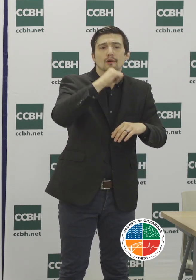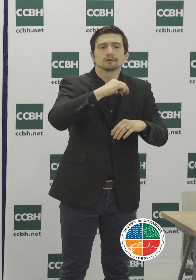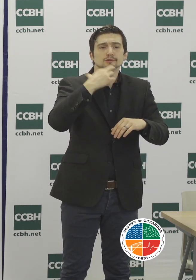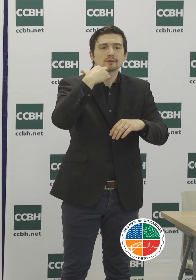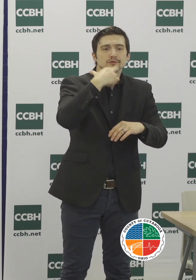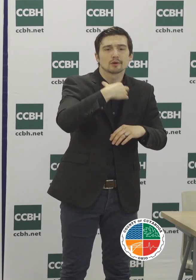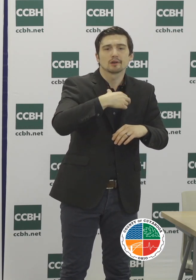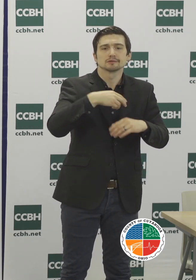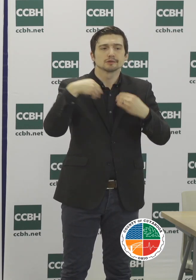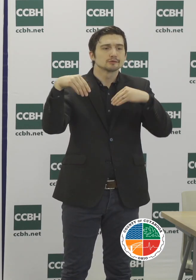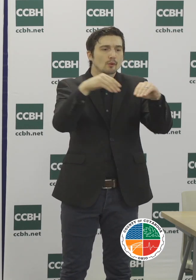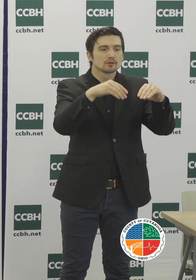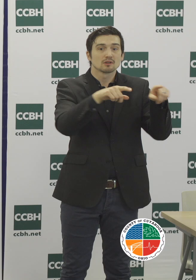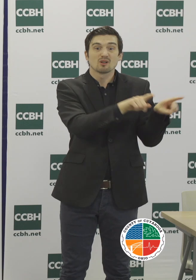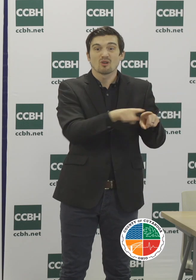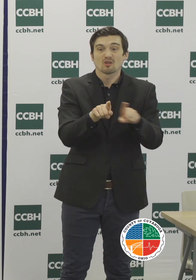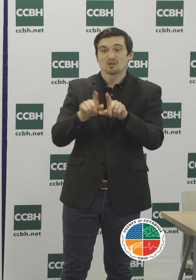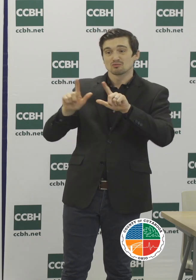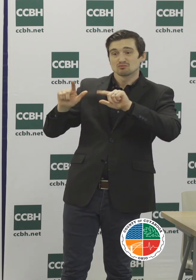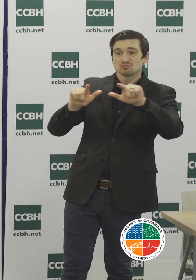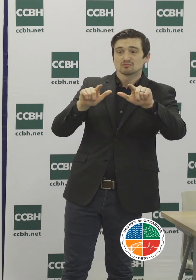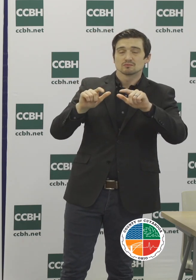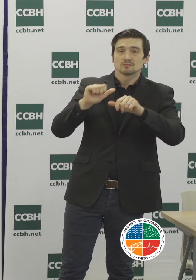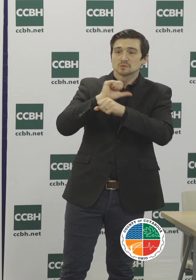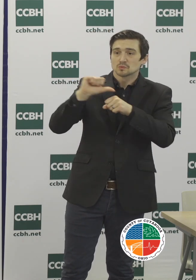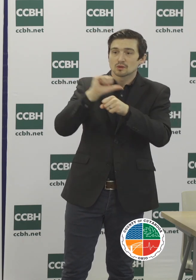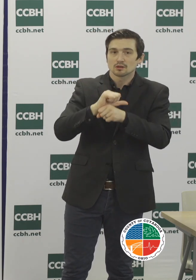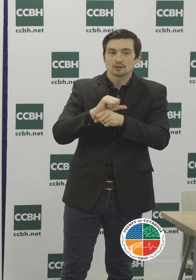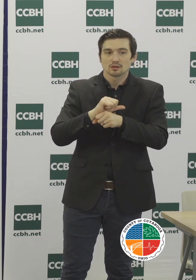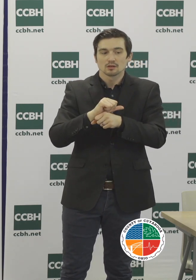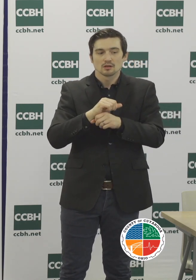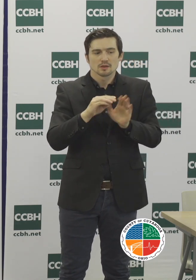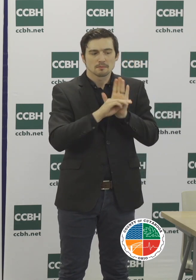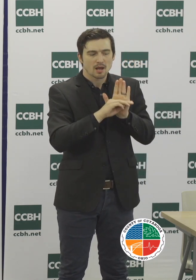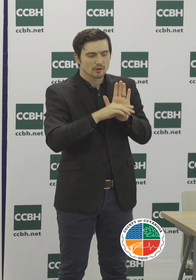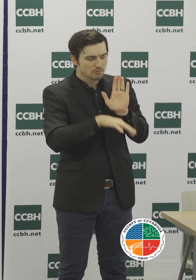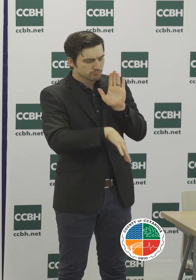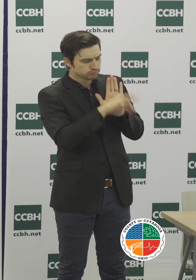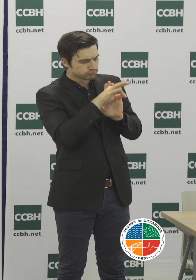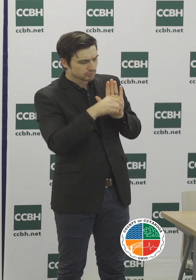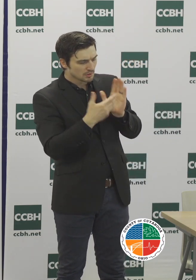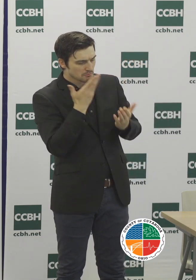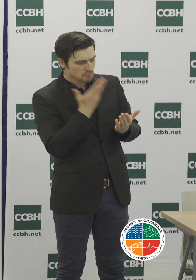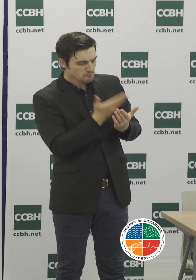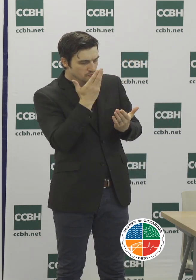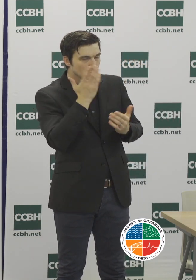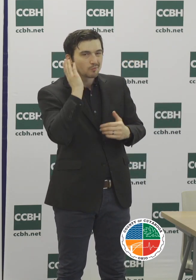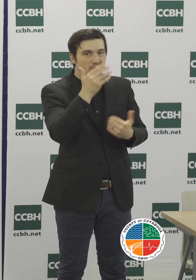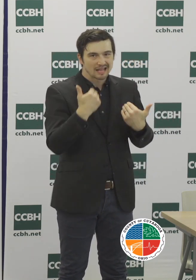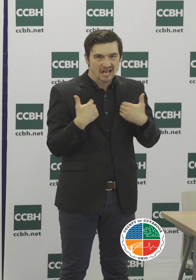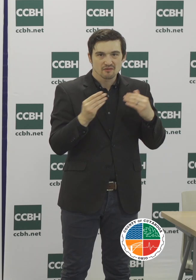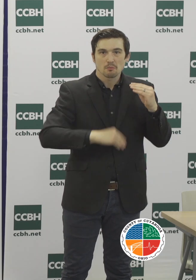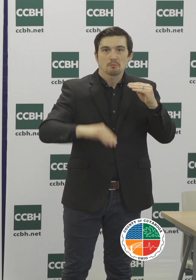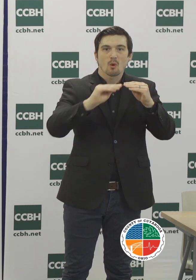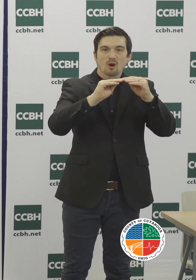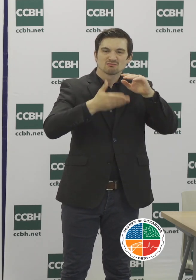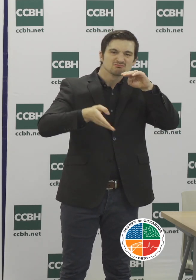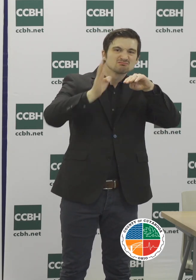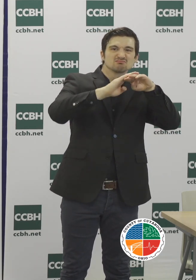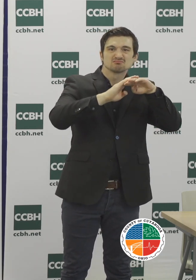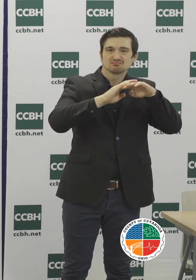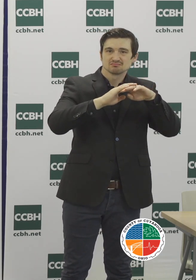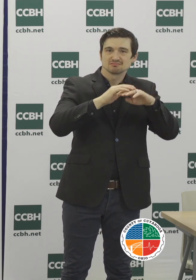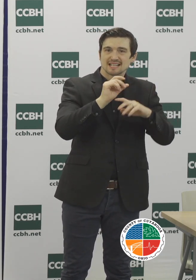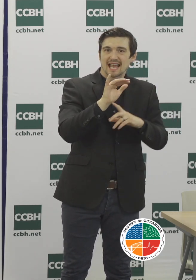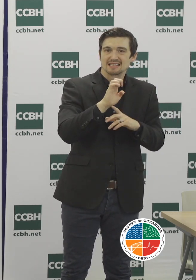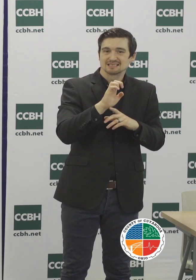as at their respective workplaces. The model shows a spike in cases. As people come in closer contact and